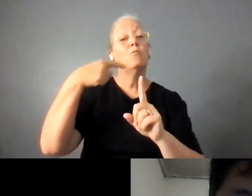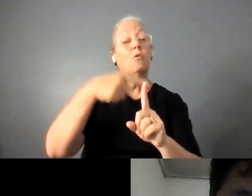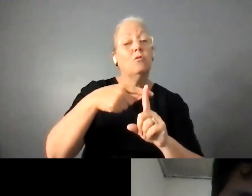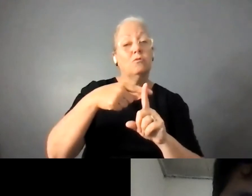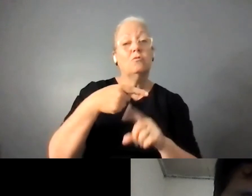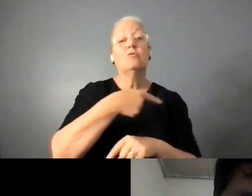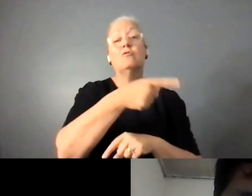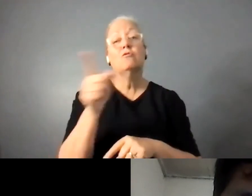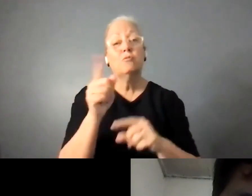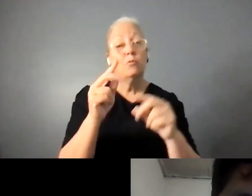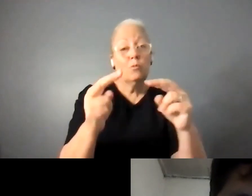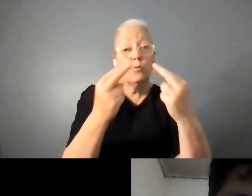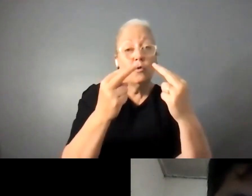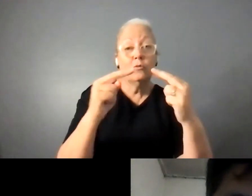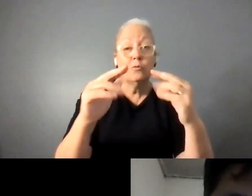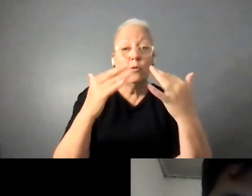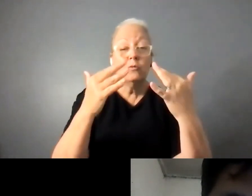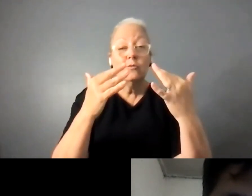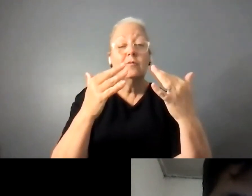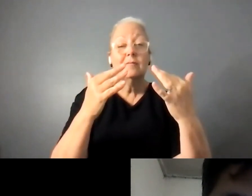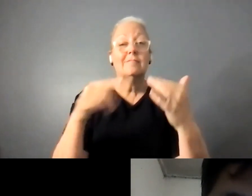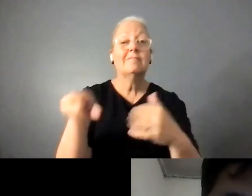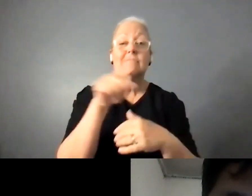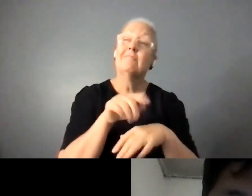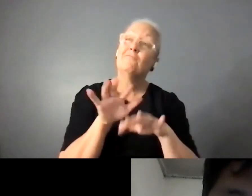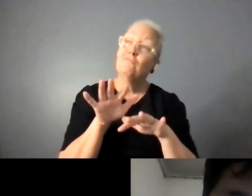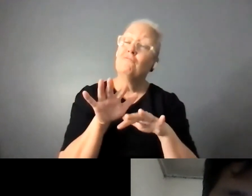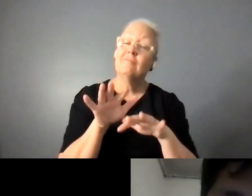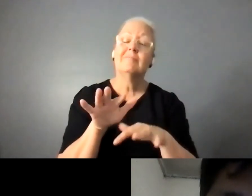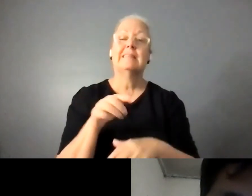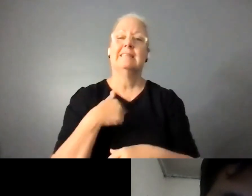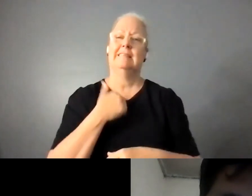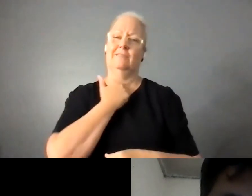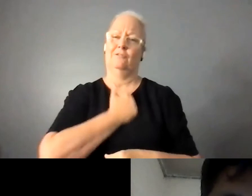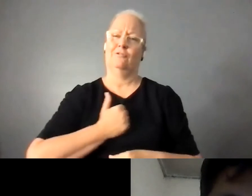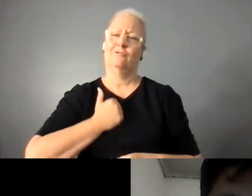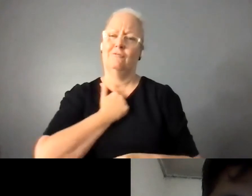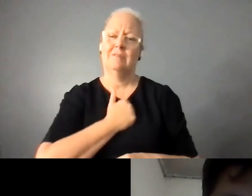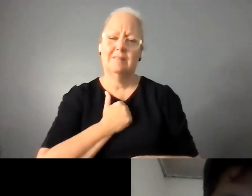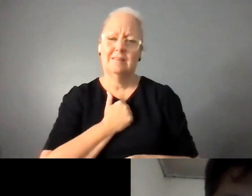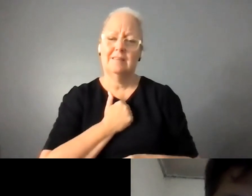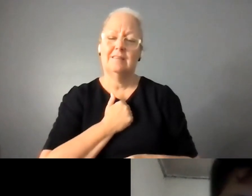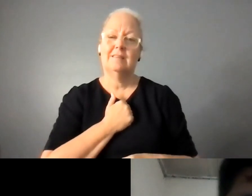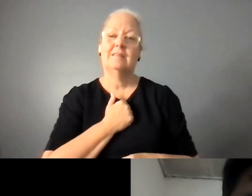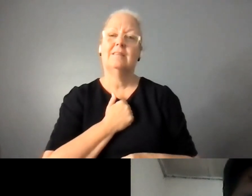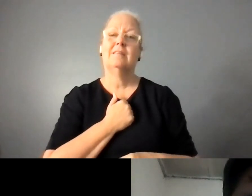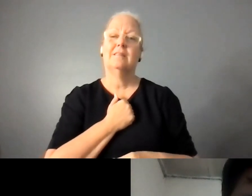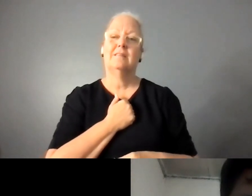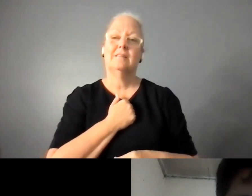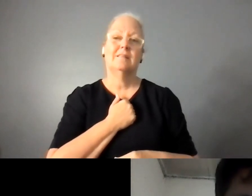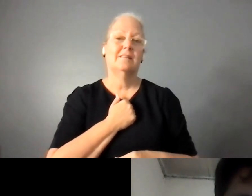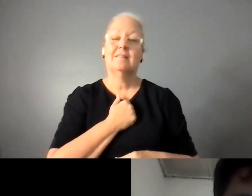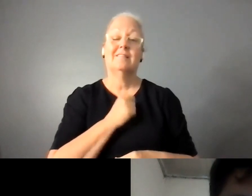listening to us during the session. I would like to apologize because unfortunately we don't have enough time.